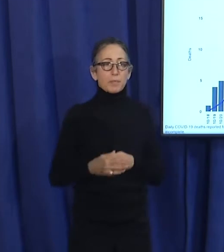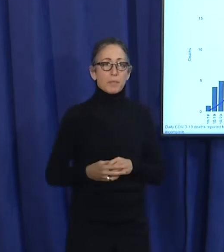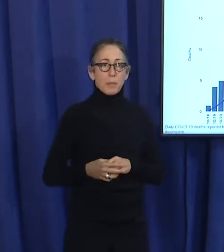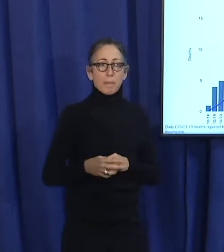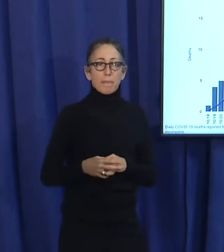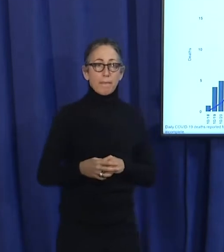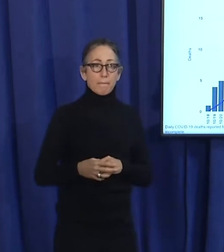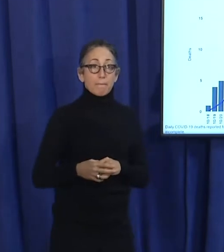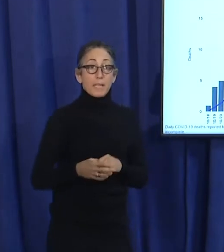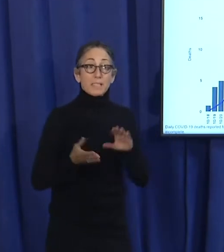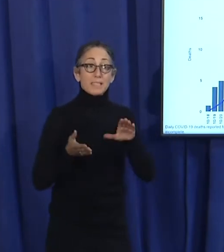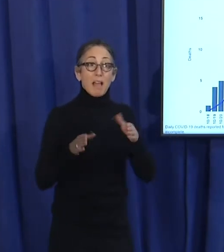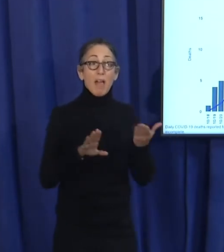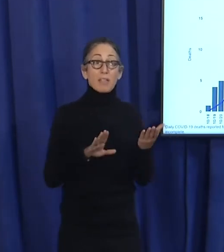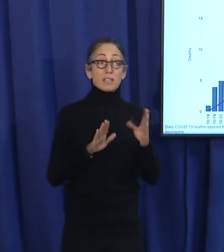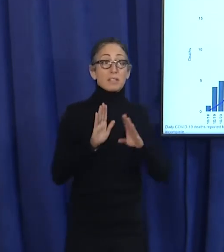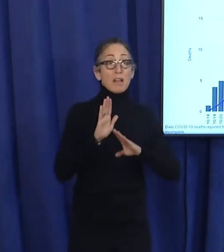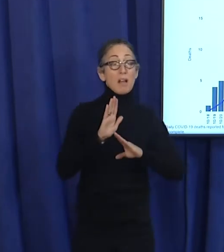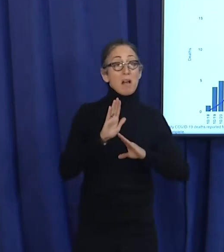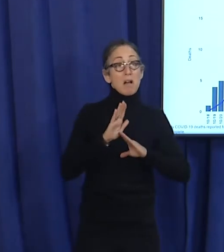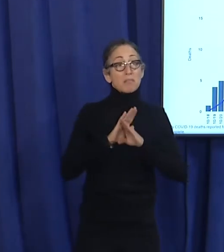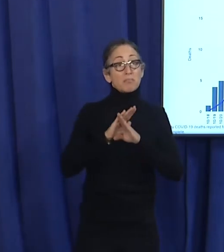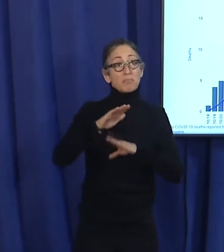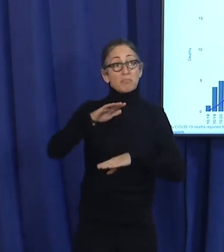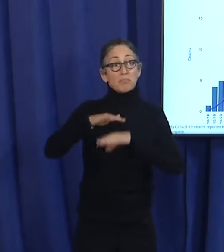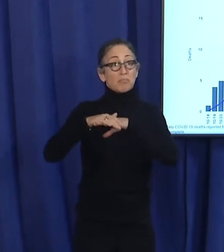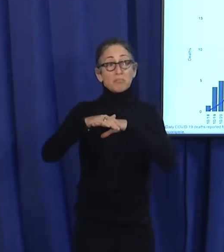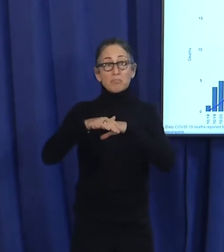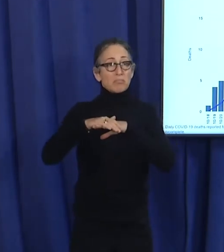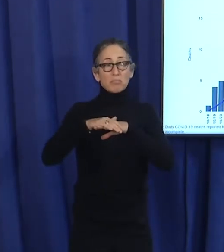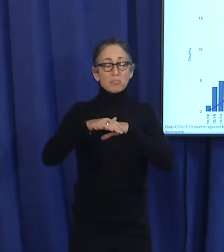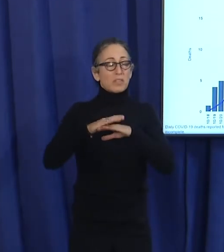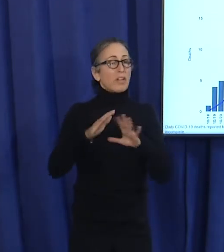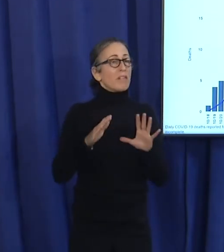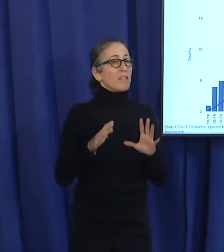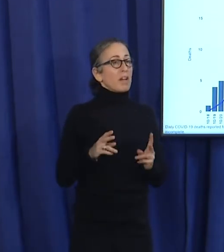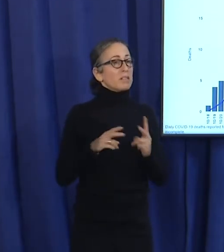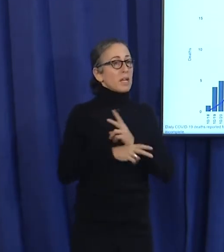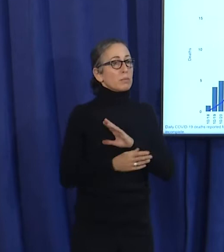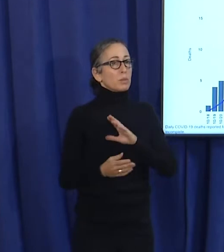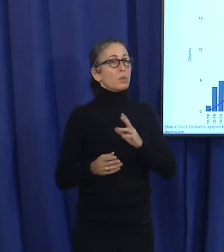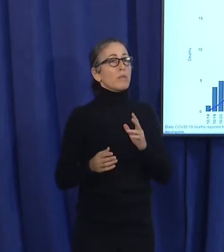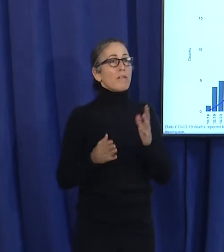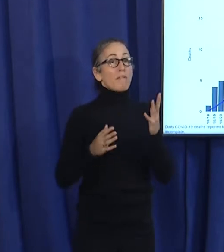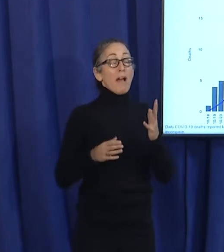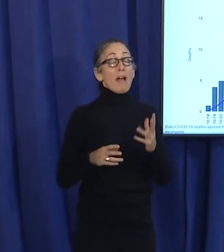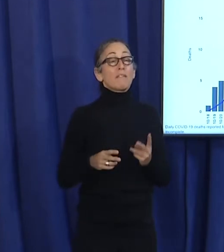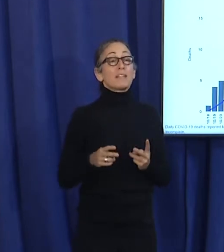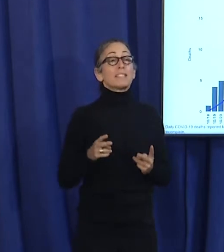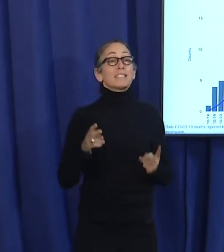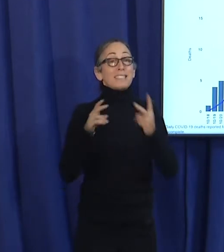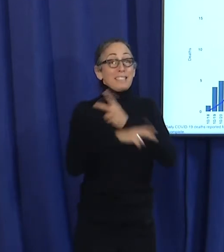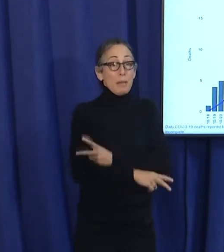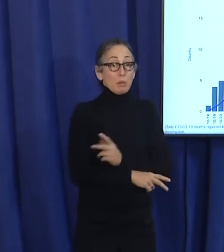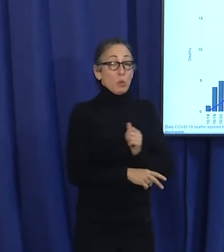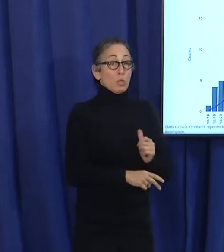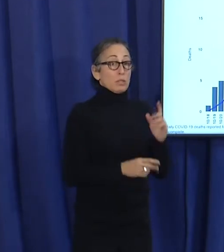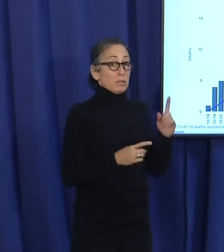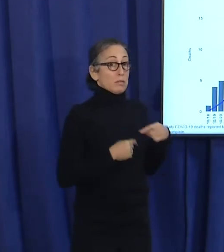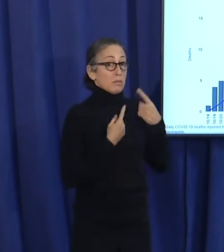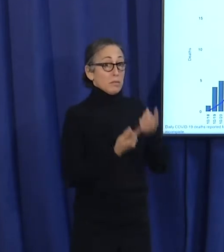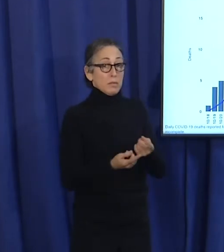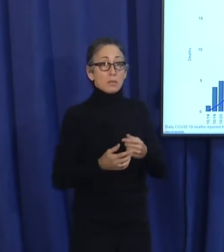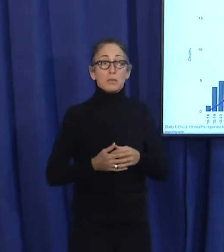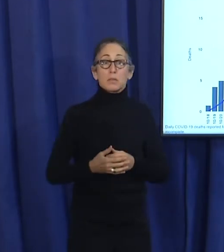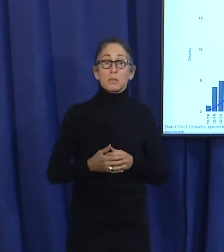Deaths have not peaked yet. They are up 5 times what they were 5 weeks ago, just since the middle of October. And where we were